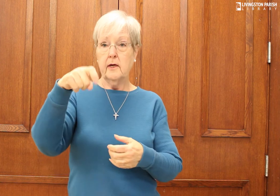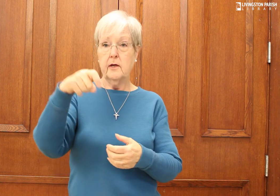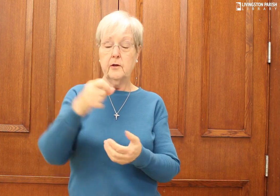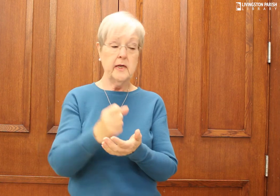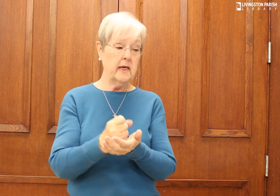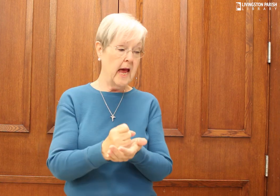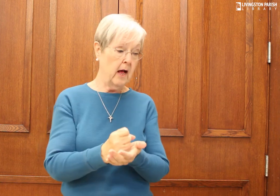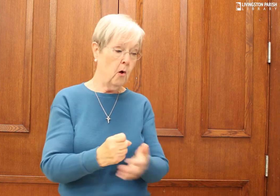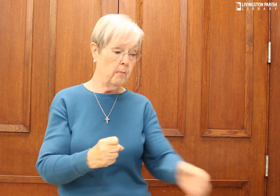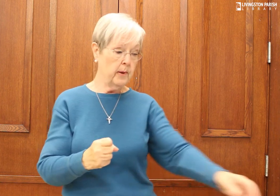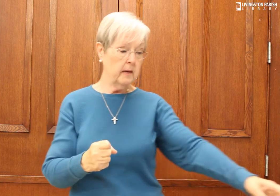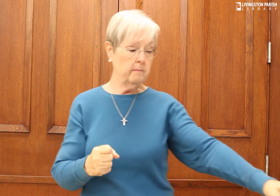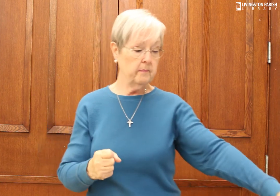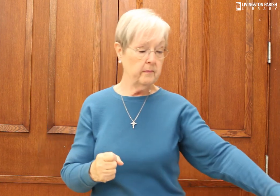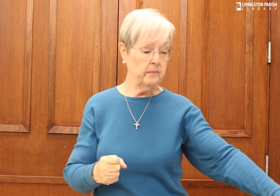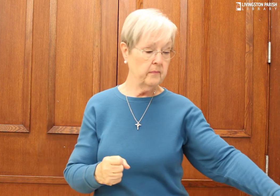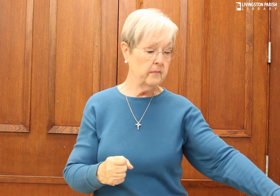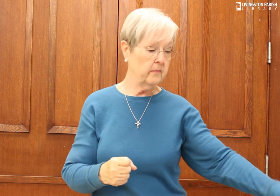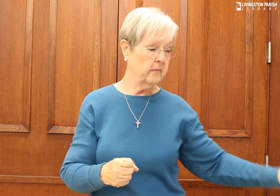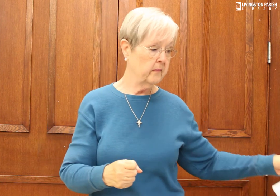You need help.